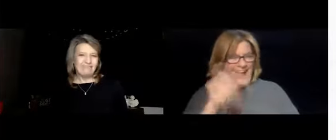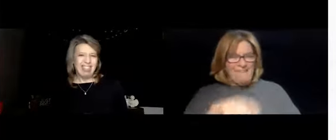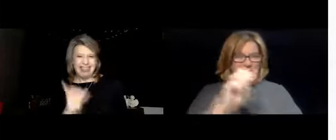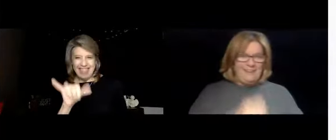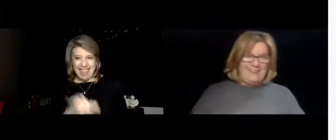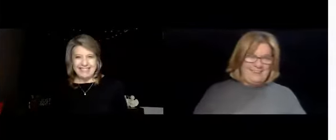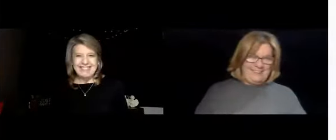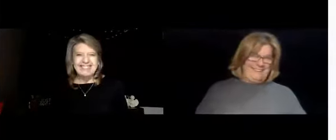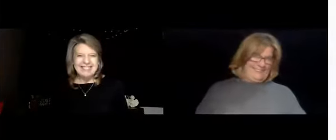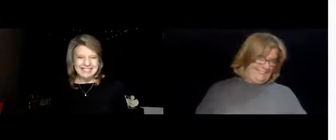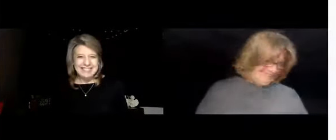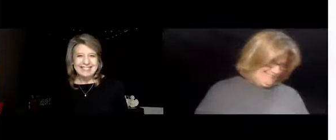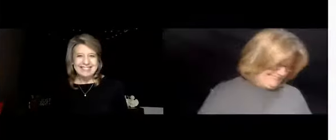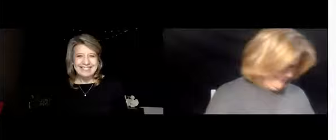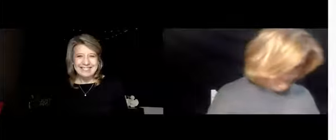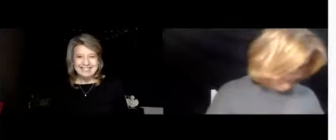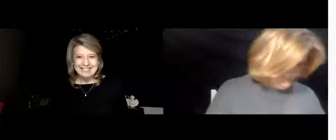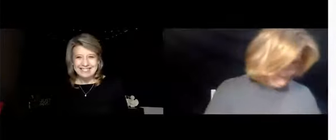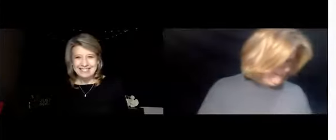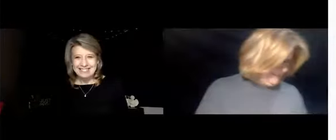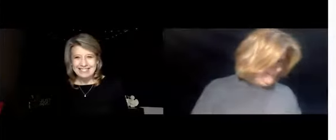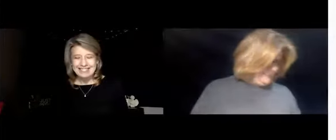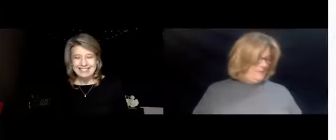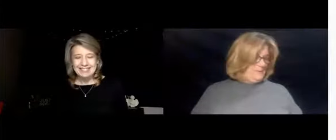feet. Yes, that.